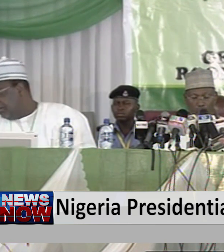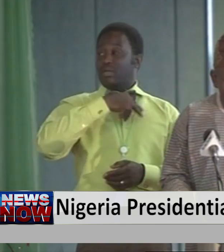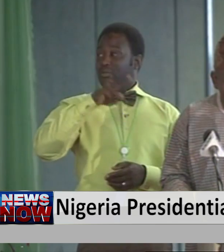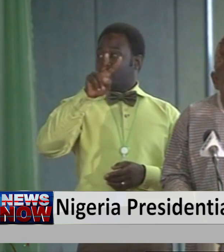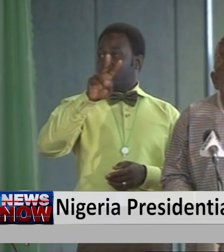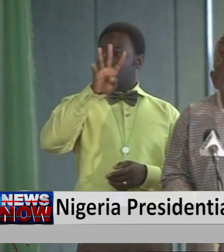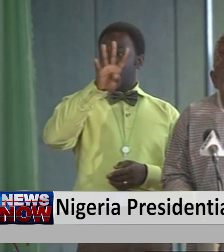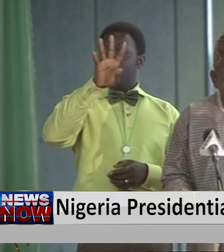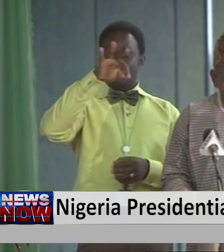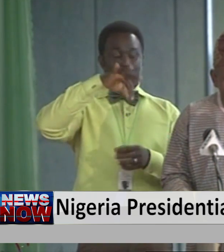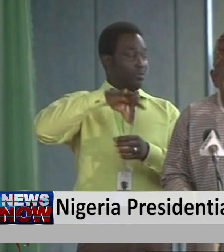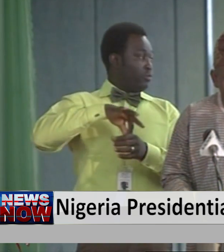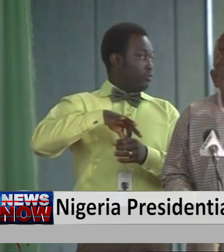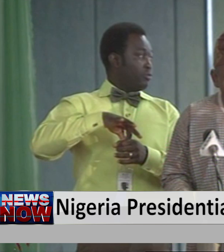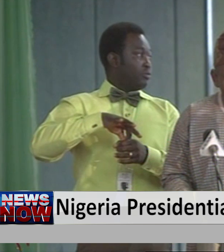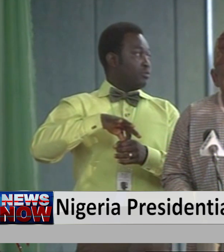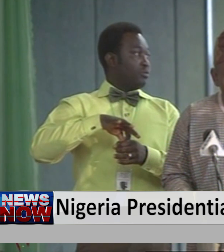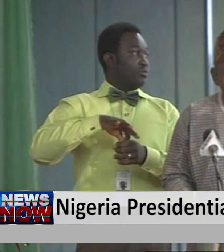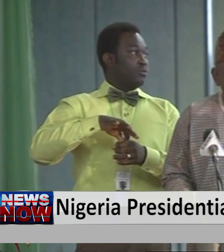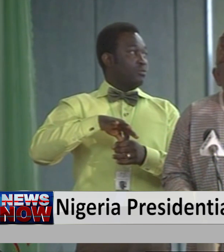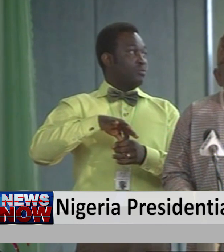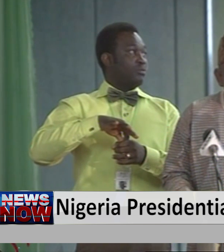424 votes.